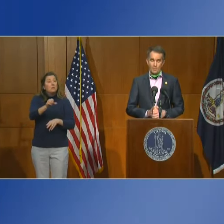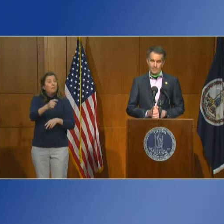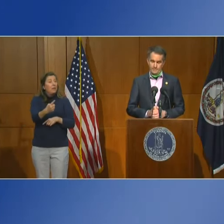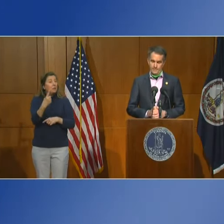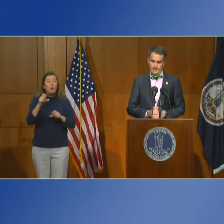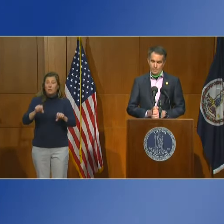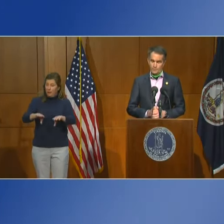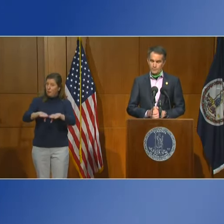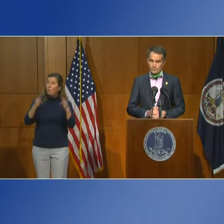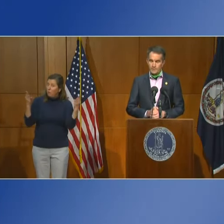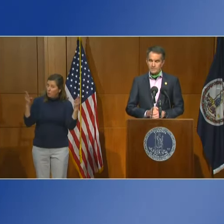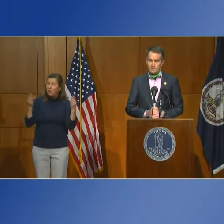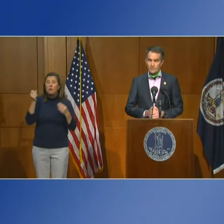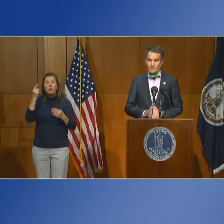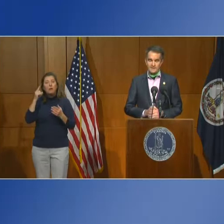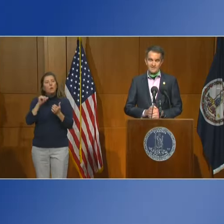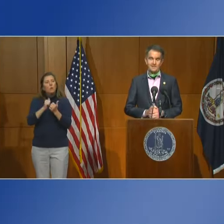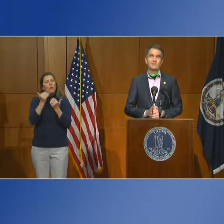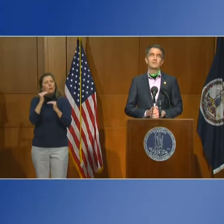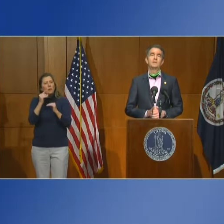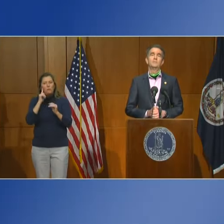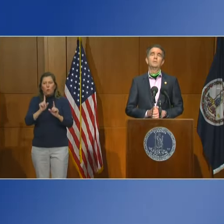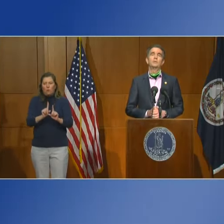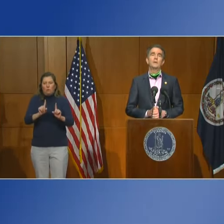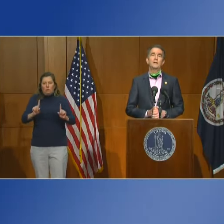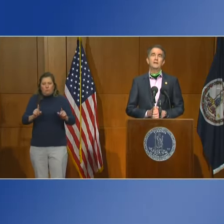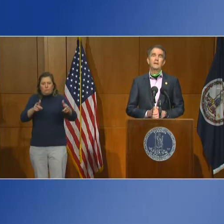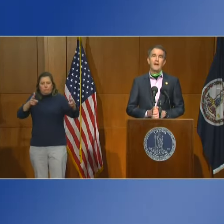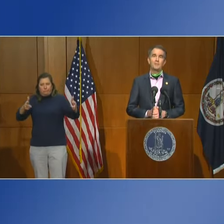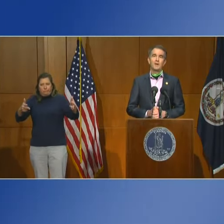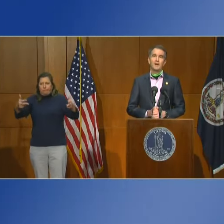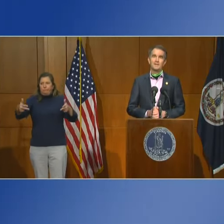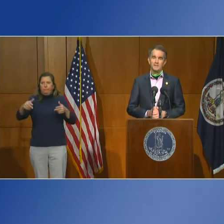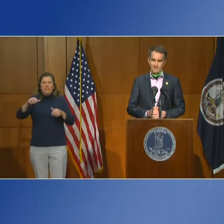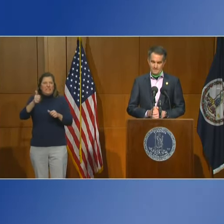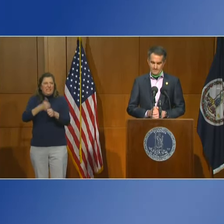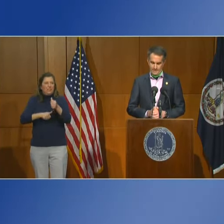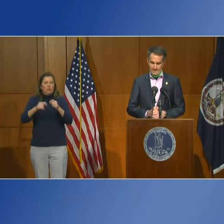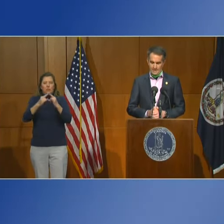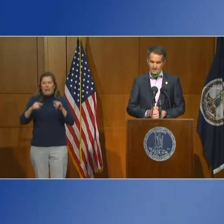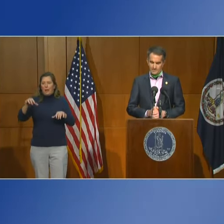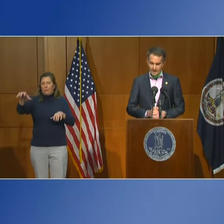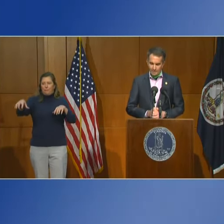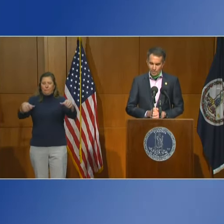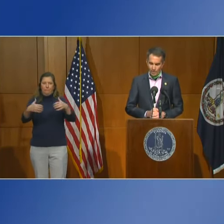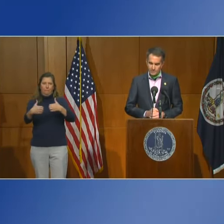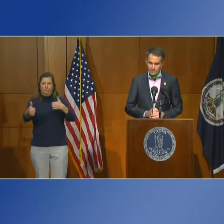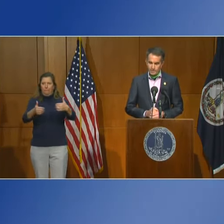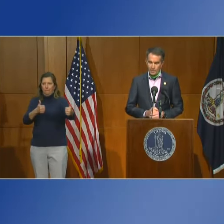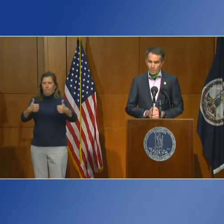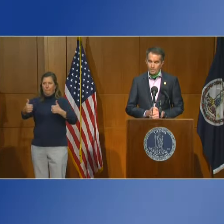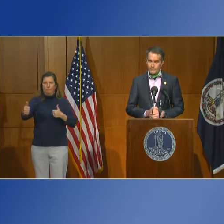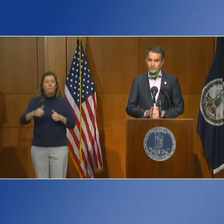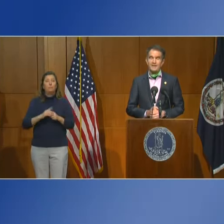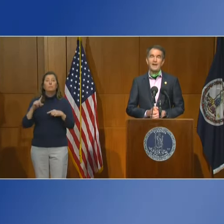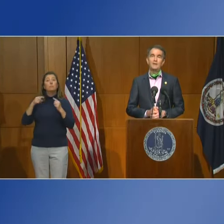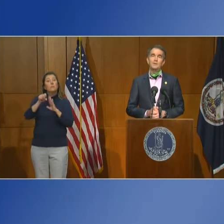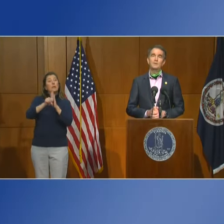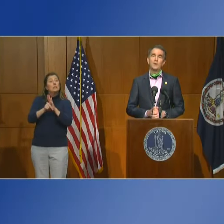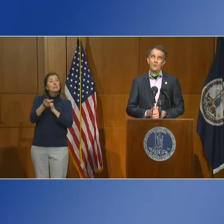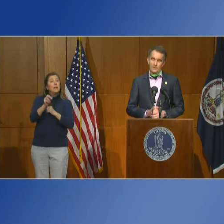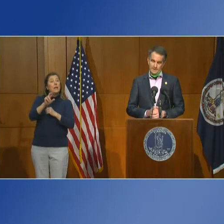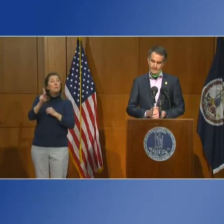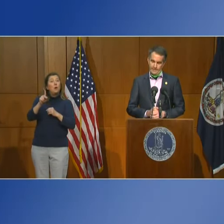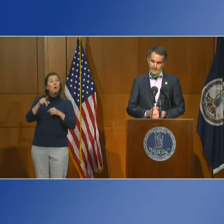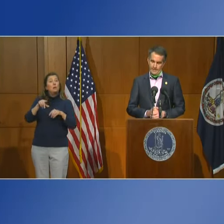may open with restrictions on distance between campsites. State parks have been open for day